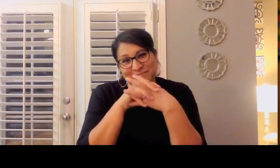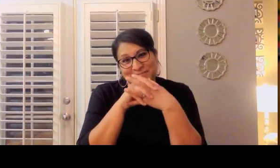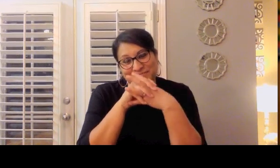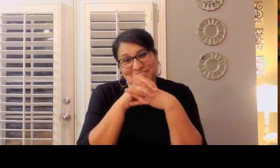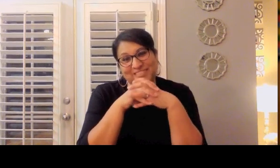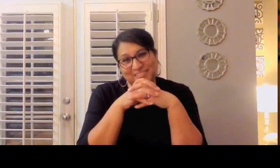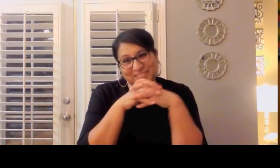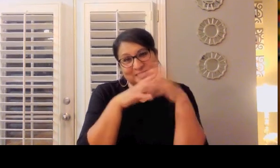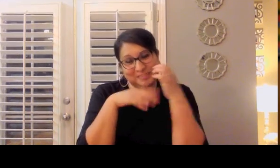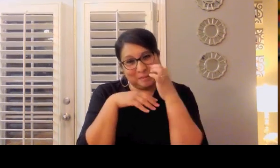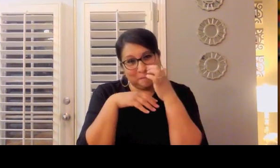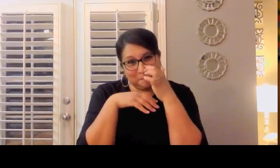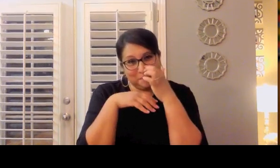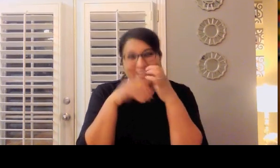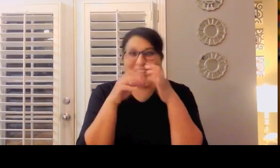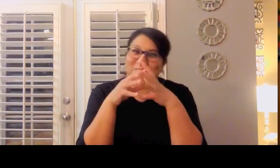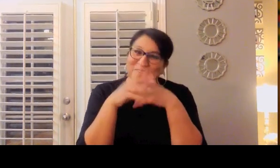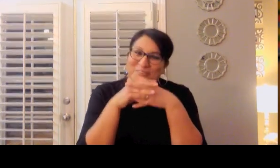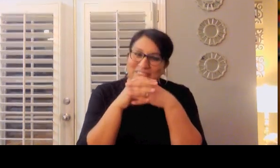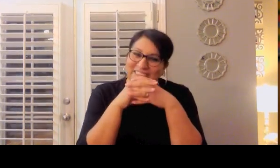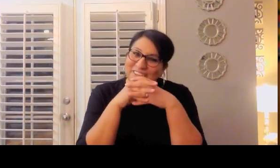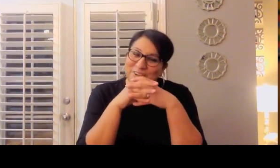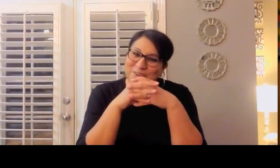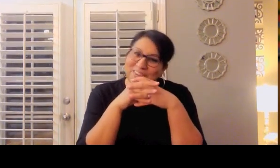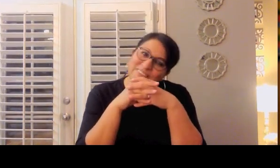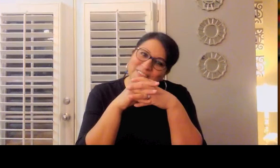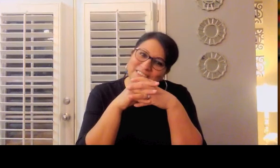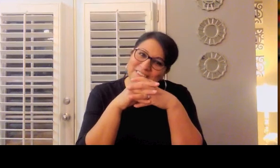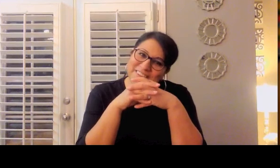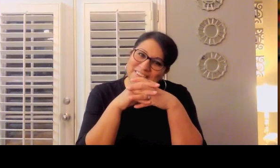soon, because if they're not, they're missing out. So all I got to say.